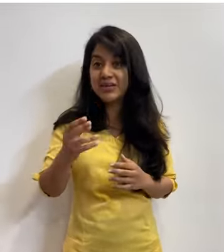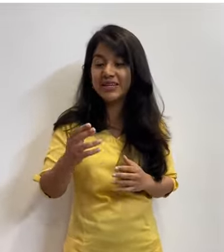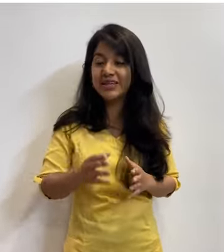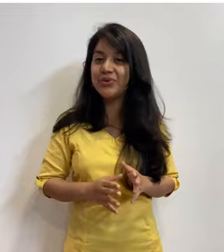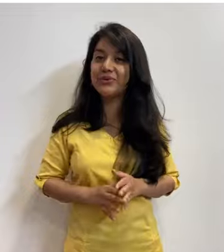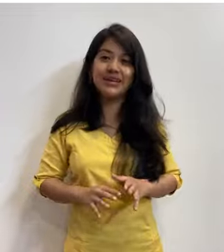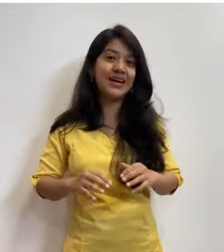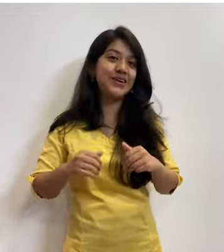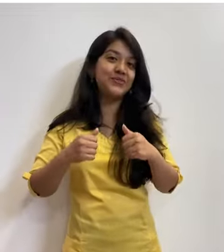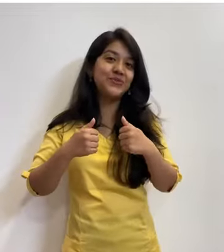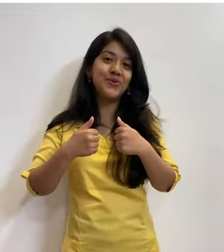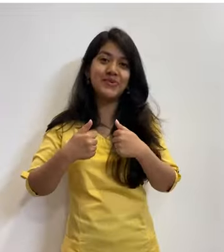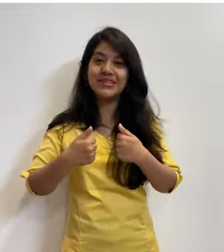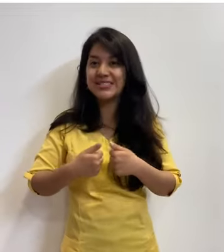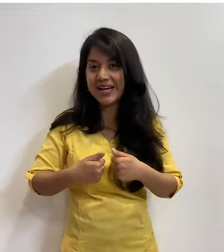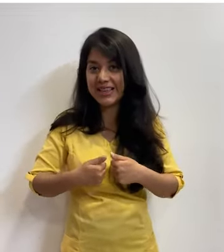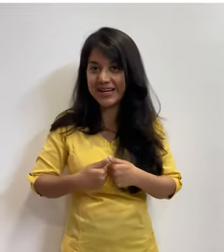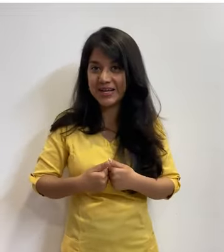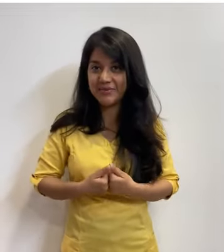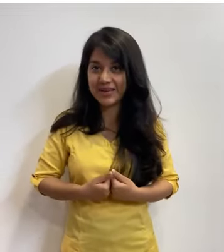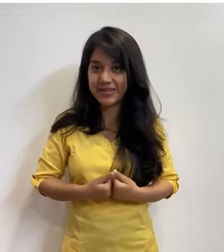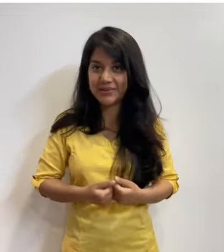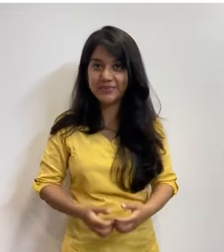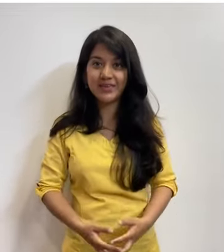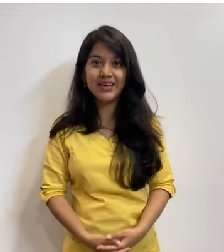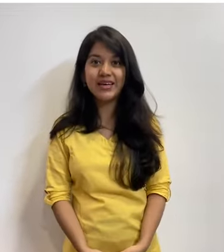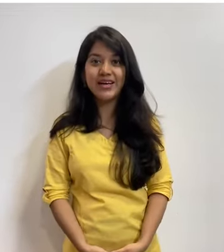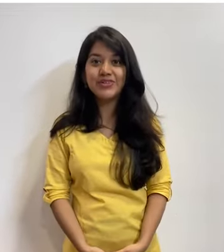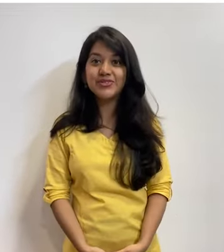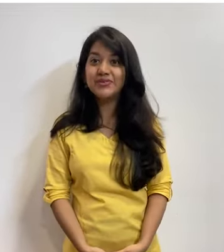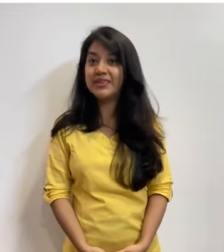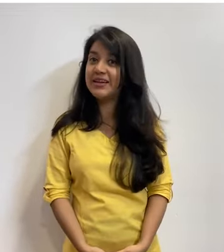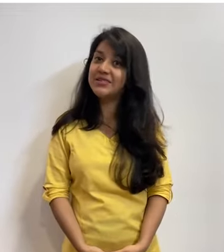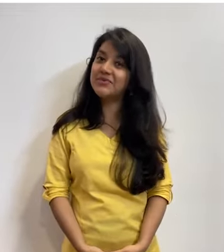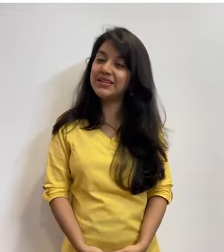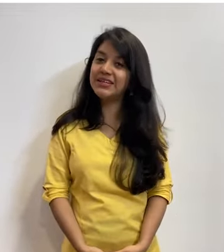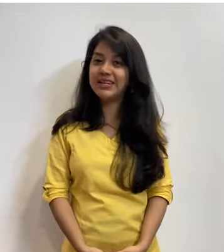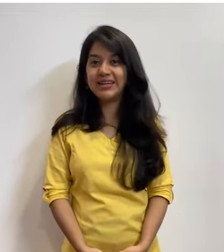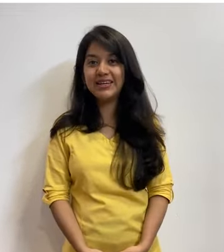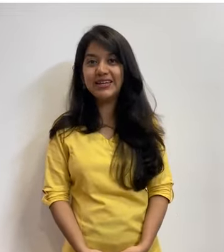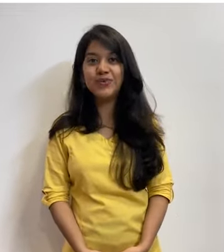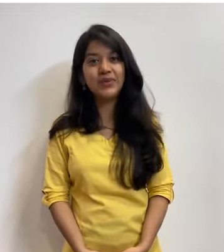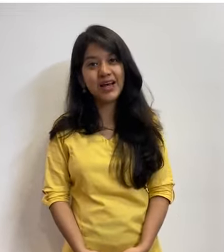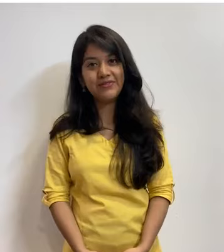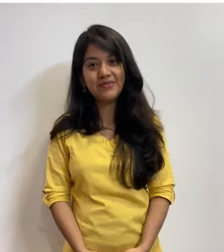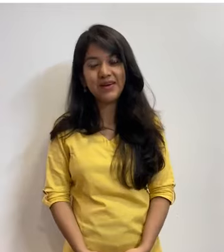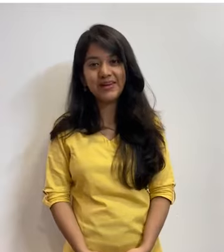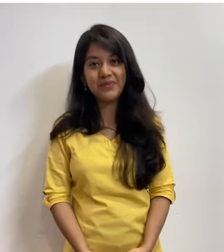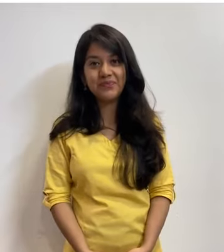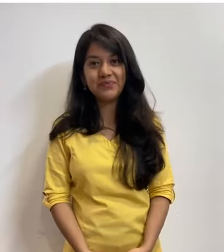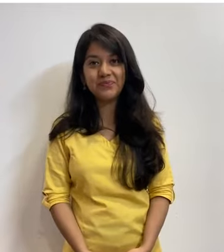speak, you only have to copy the sign that I'm making. So let us begin learning with alphabet.